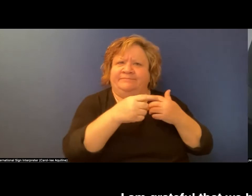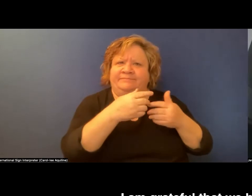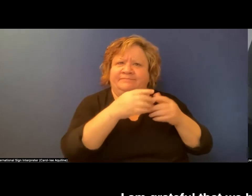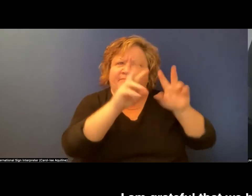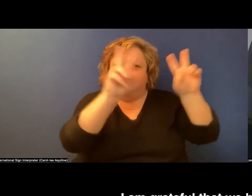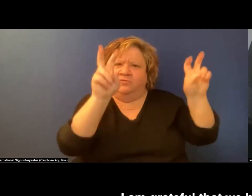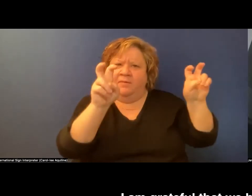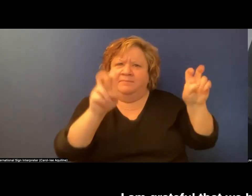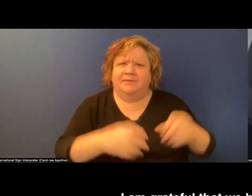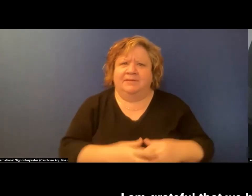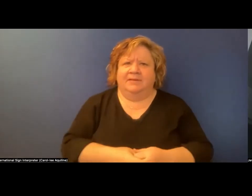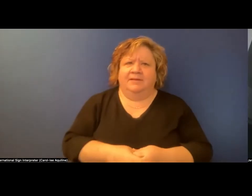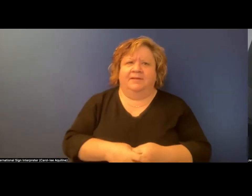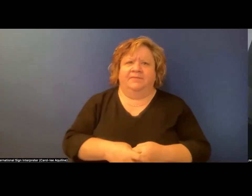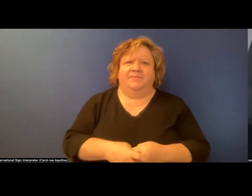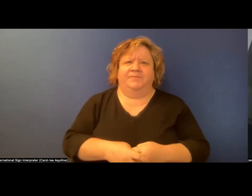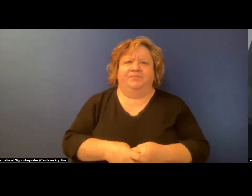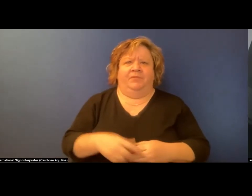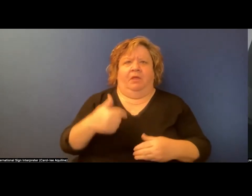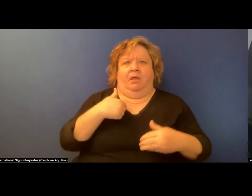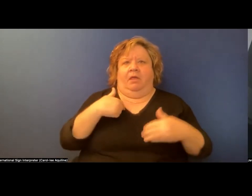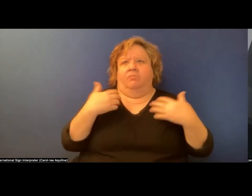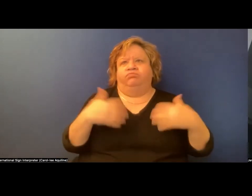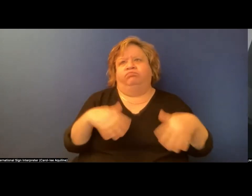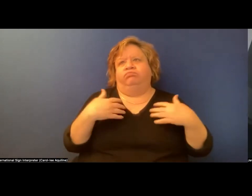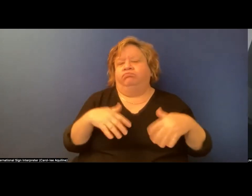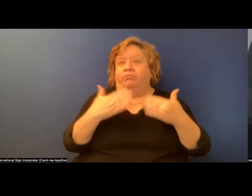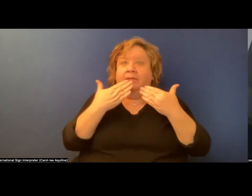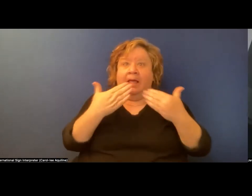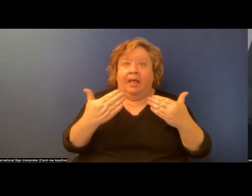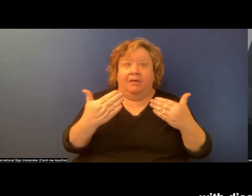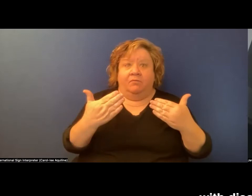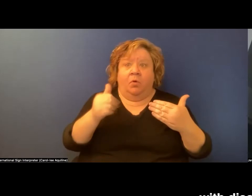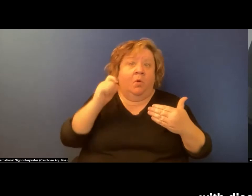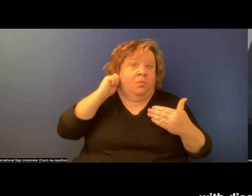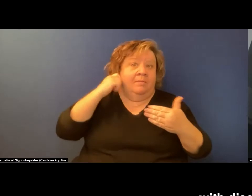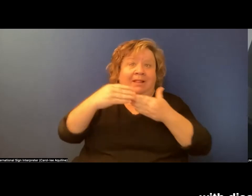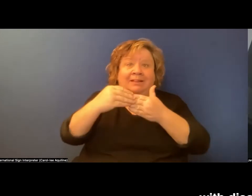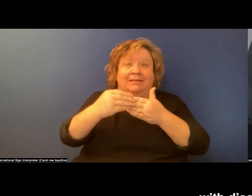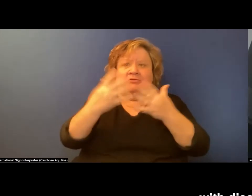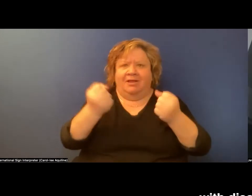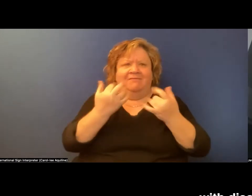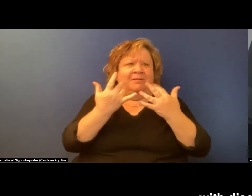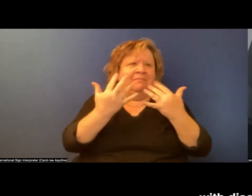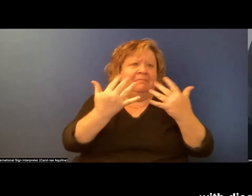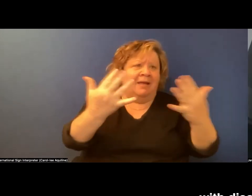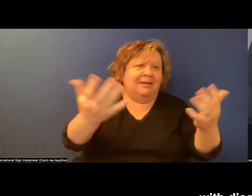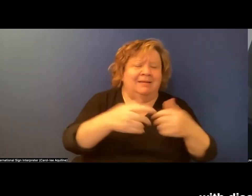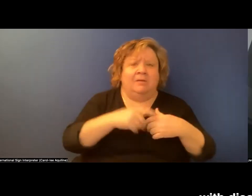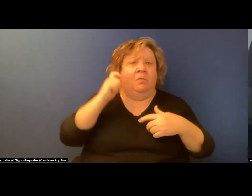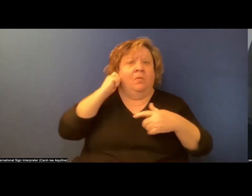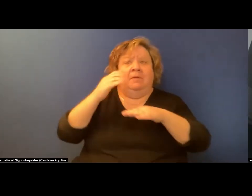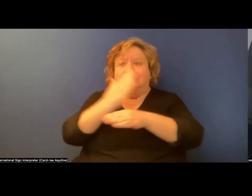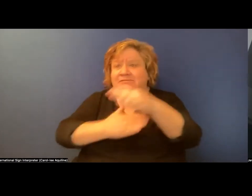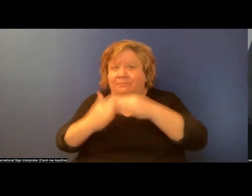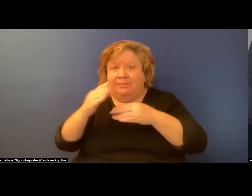women leaders in this panel today, women with disabilities, Indigenous women with disabilities. I thank you for your